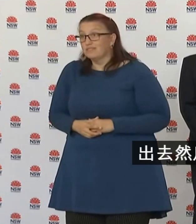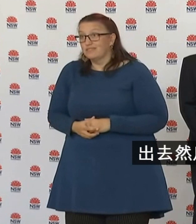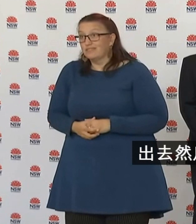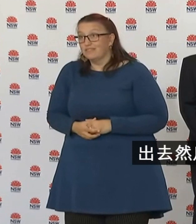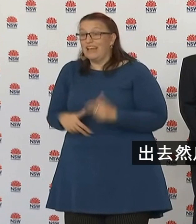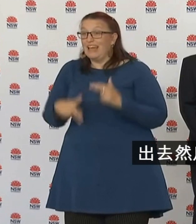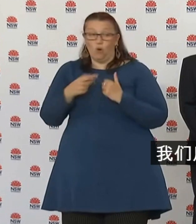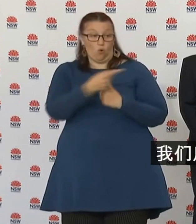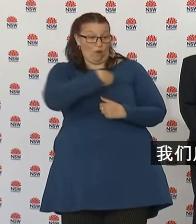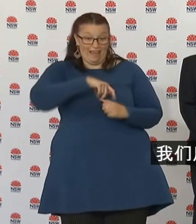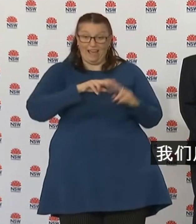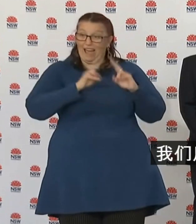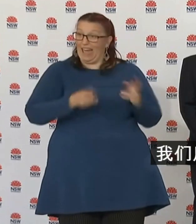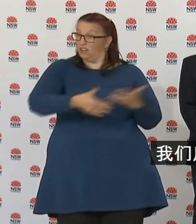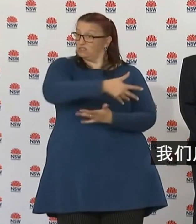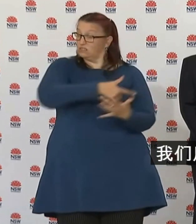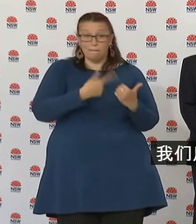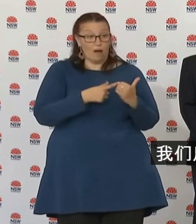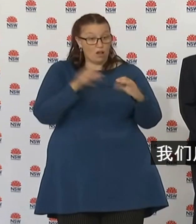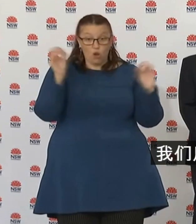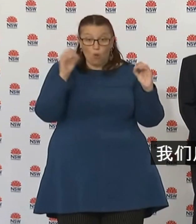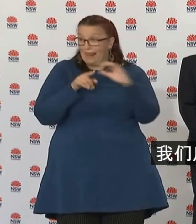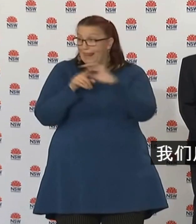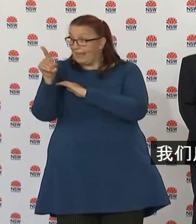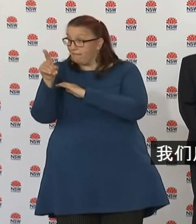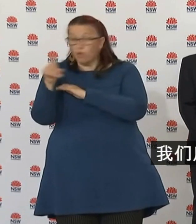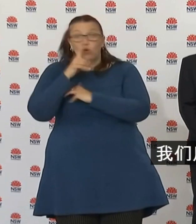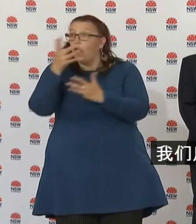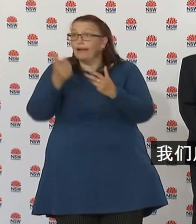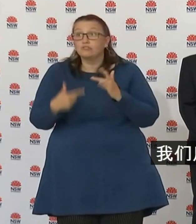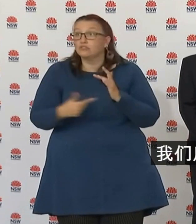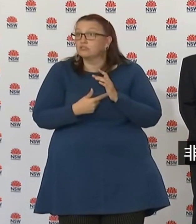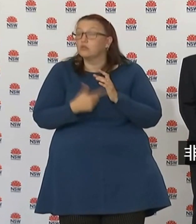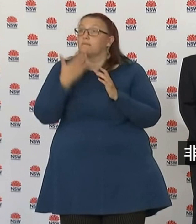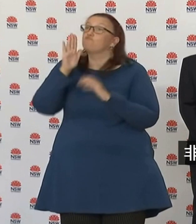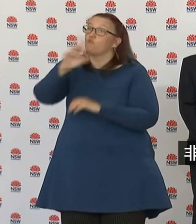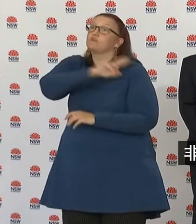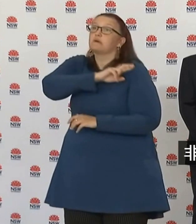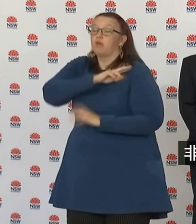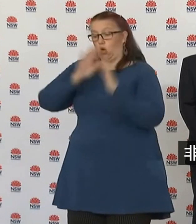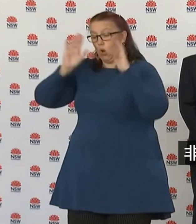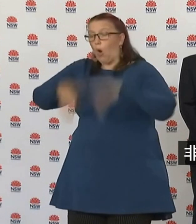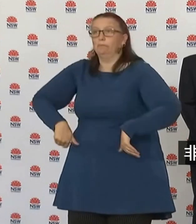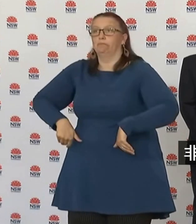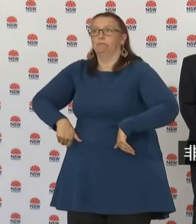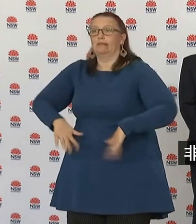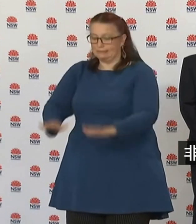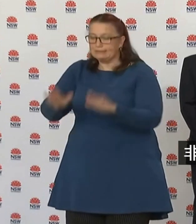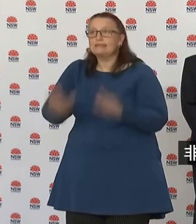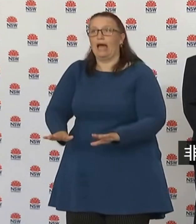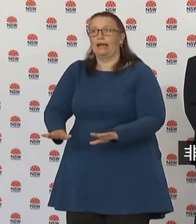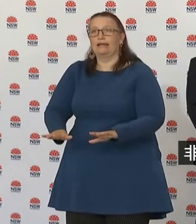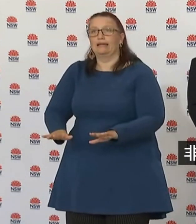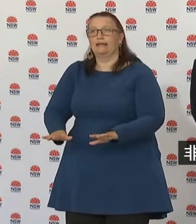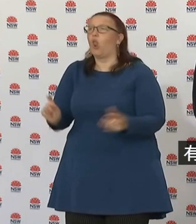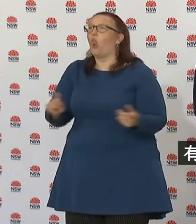it. So I think there is a fundamental responsibility on us all to take the lockdown incredibly